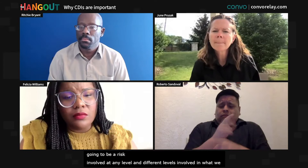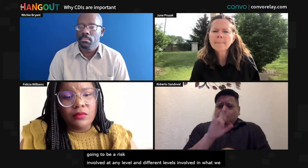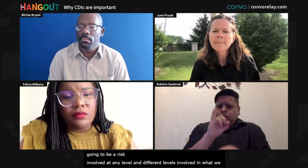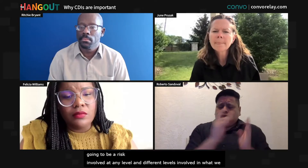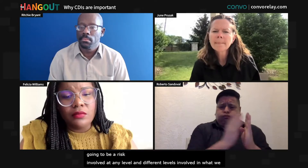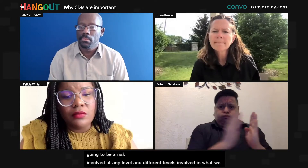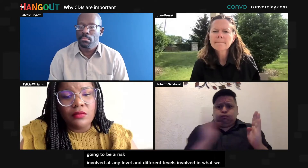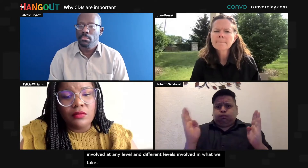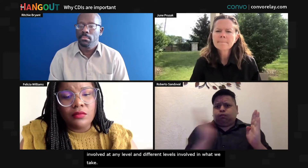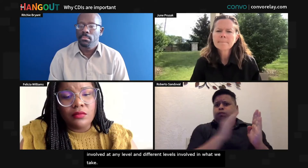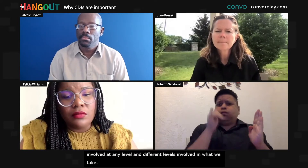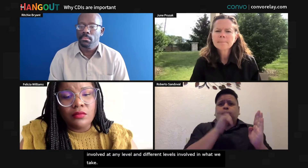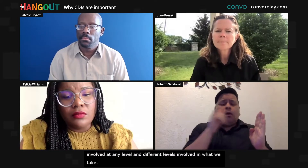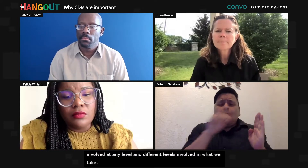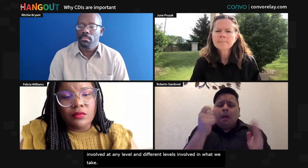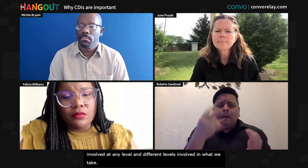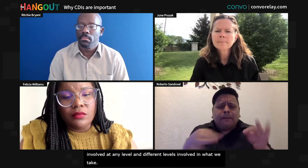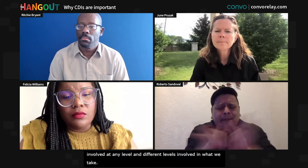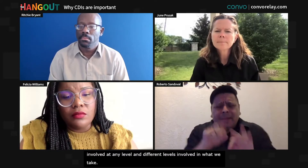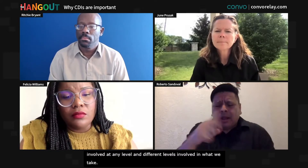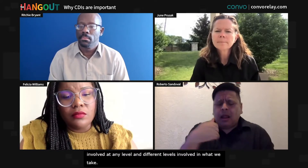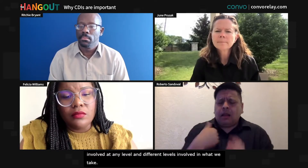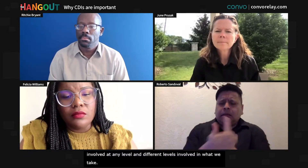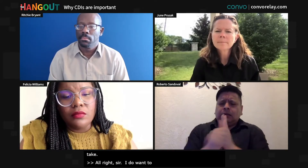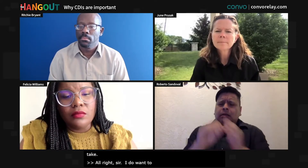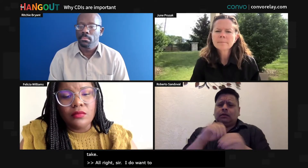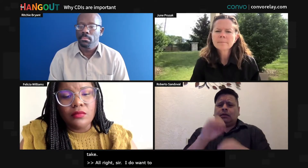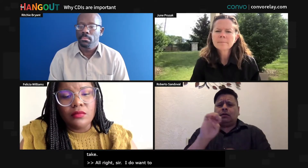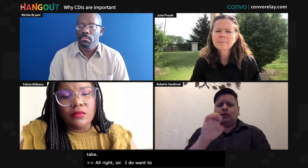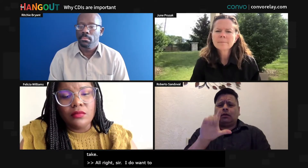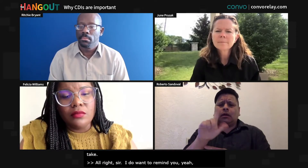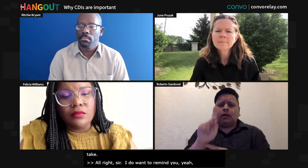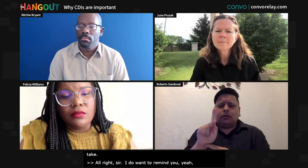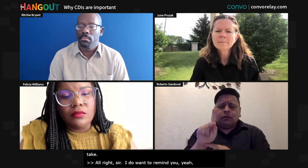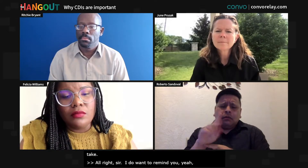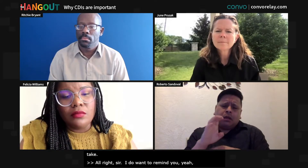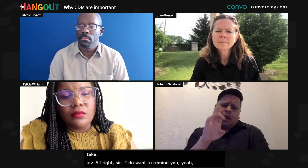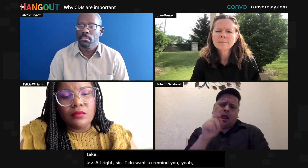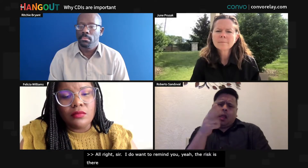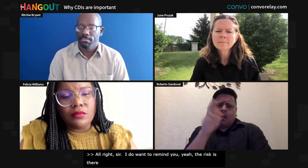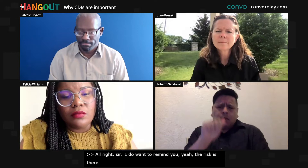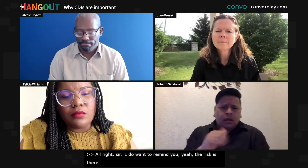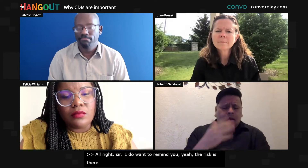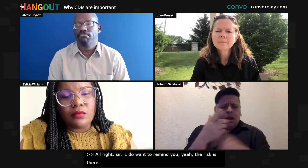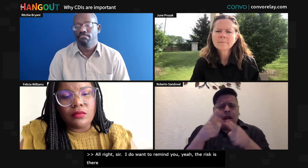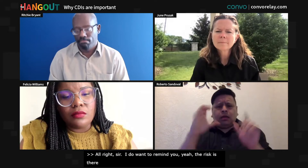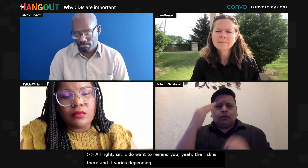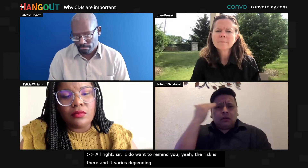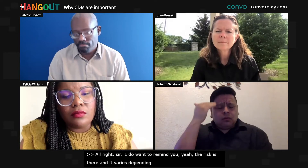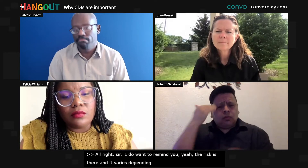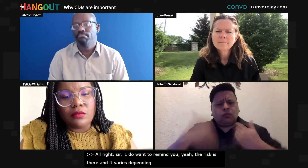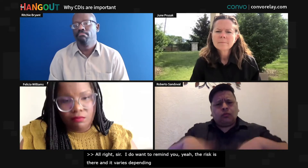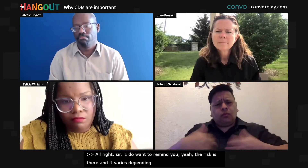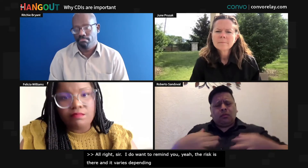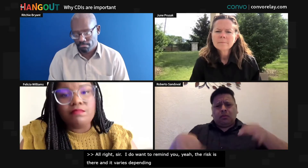Roberto here. I do want to remind you, yeah, the risk is there, and it varies um,